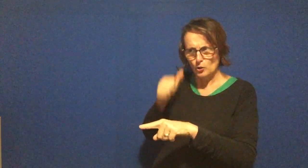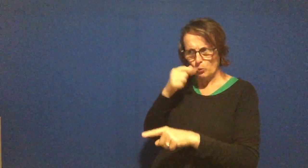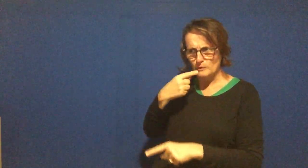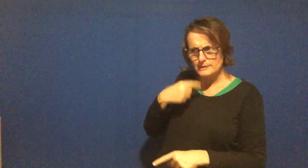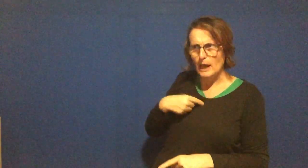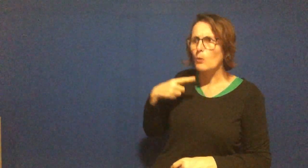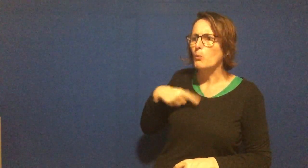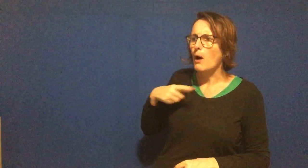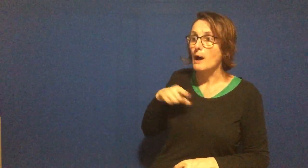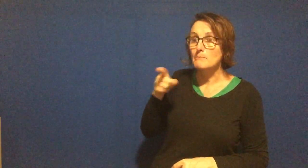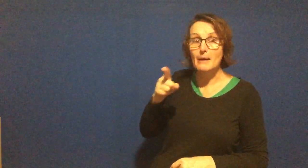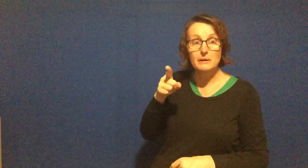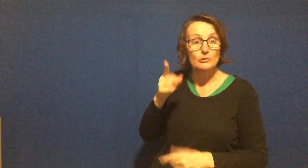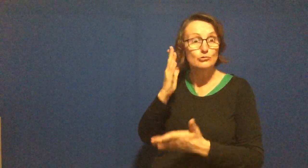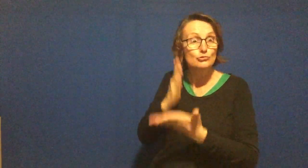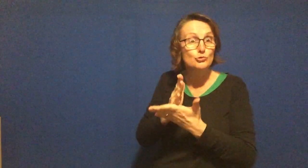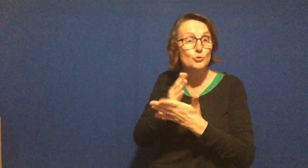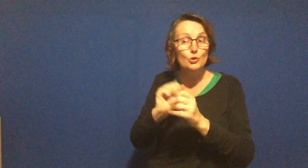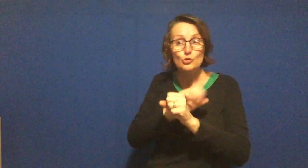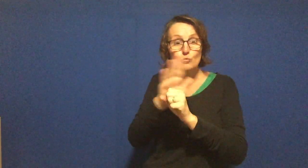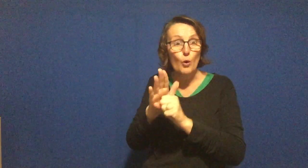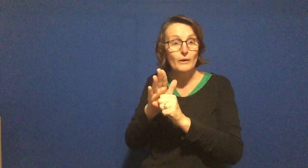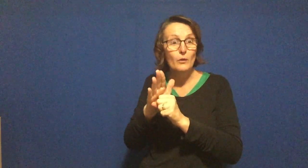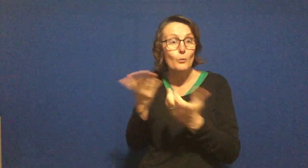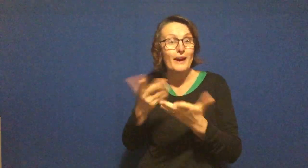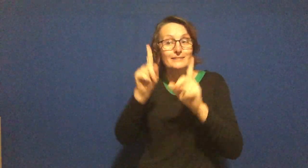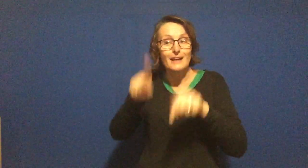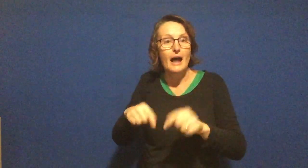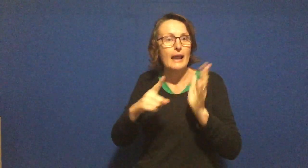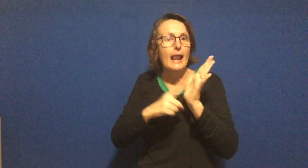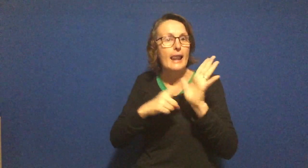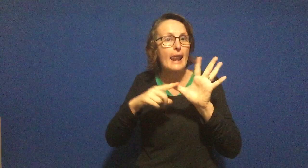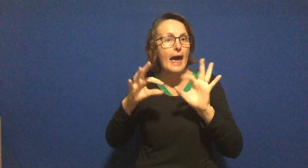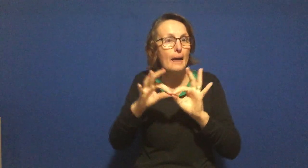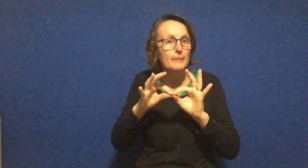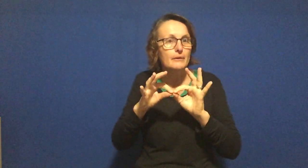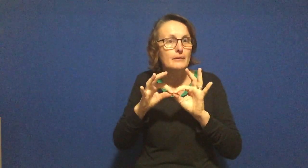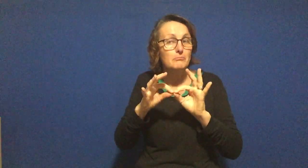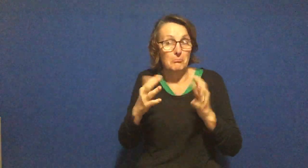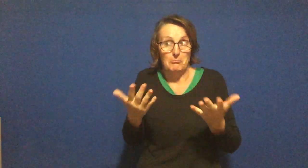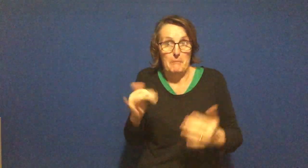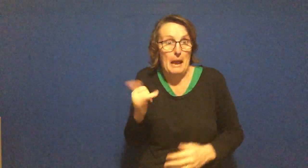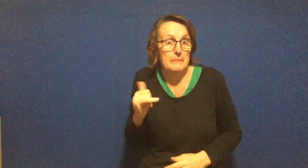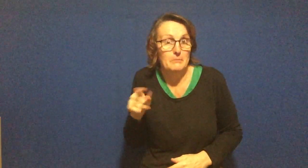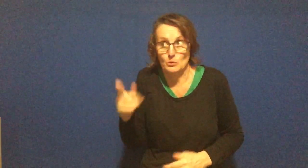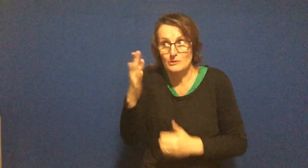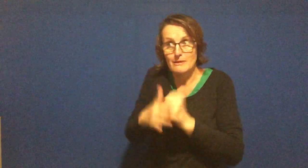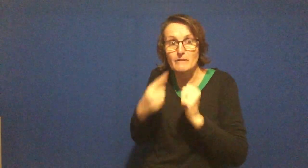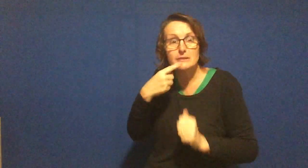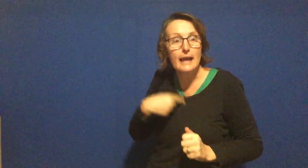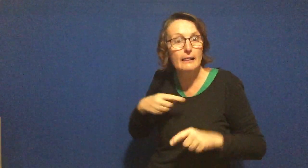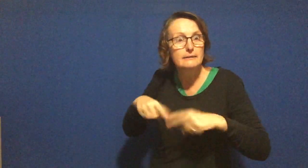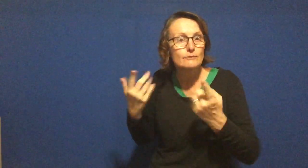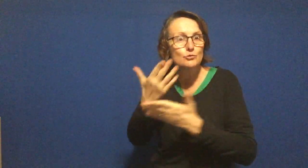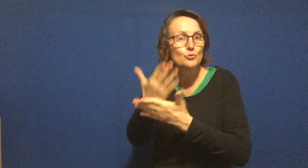because it did escape from a lab, which is still possible, but unlikely? And so it is unlikely. So given that, why are they worried? Well, they're